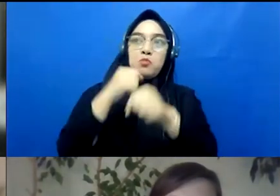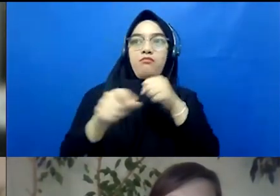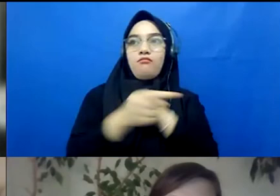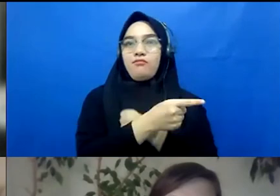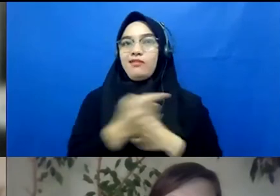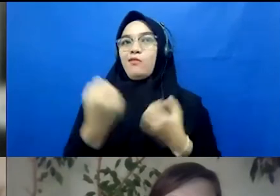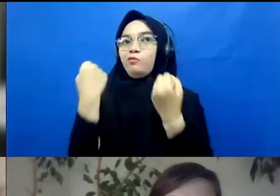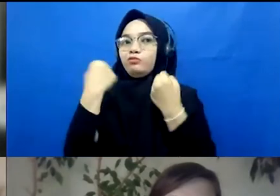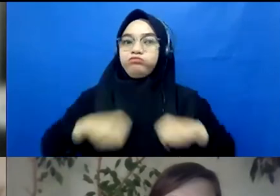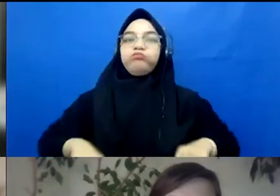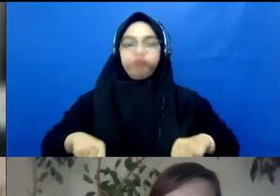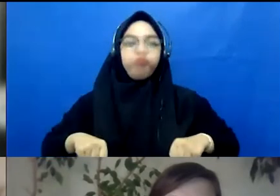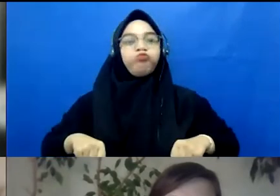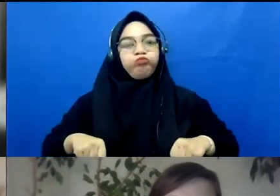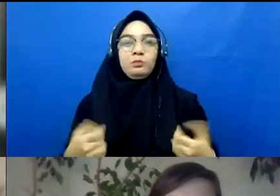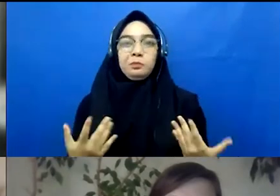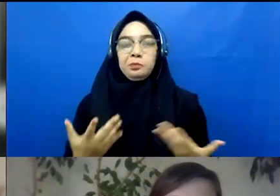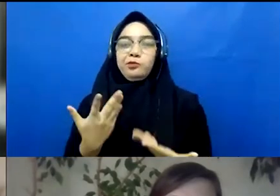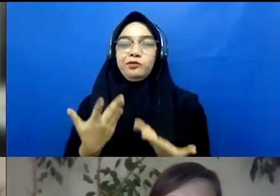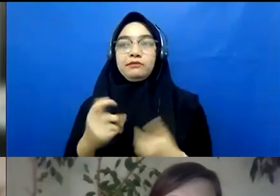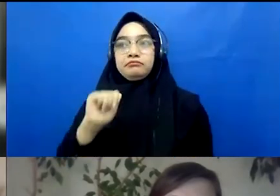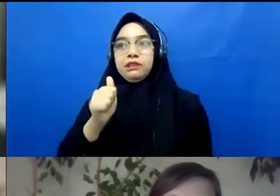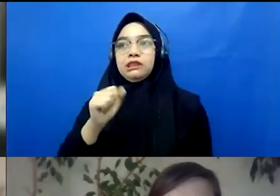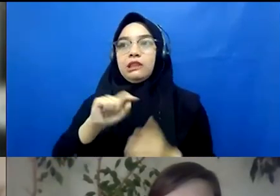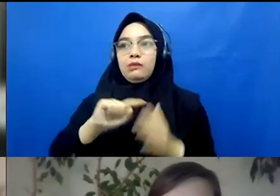Perhaps let me start with Alison.